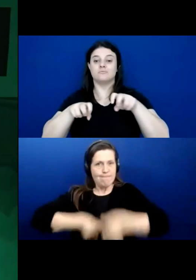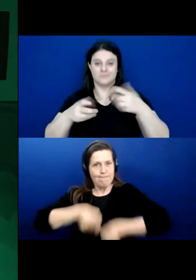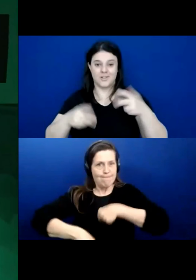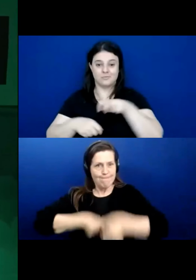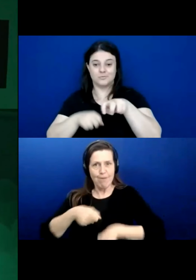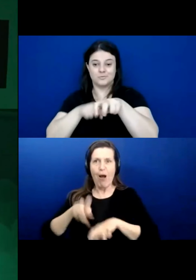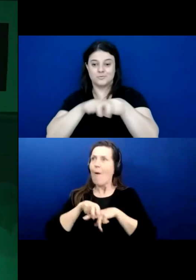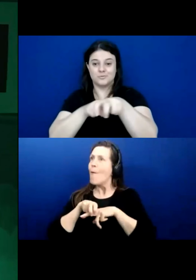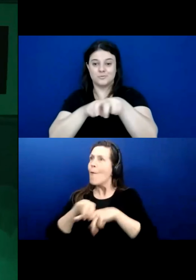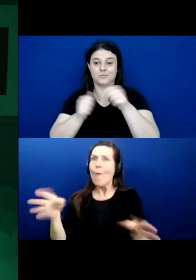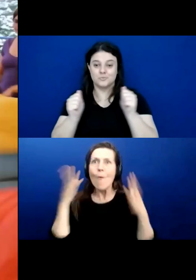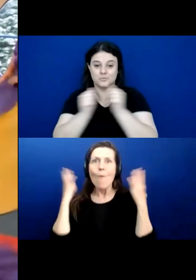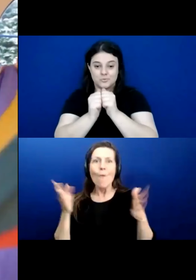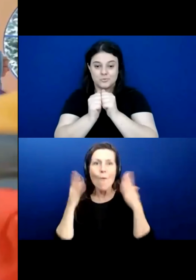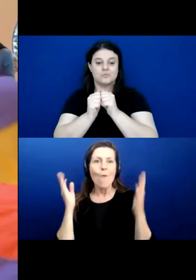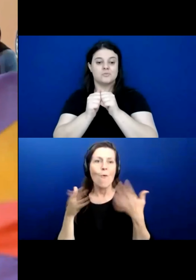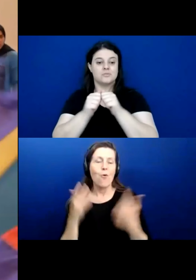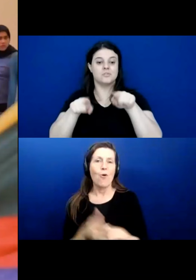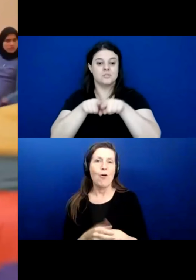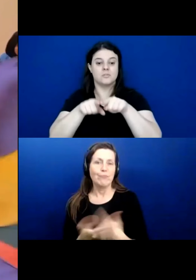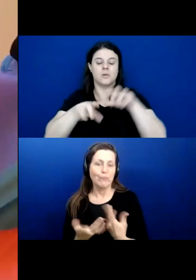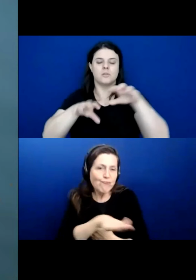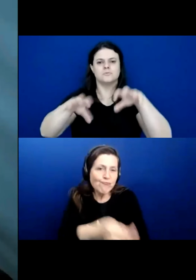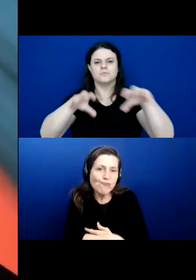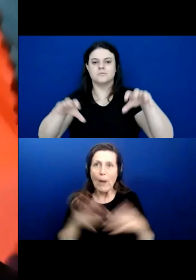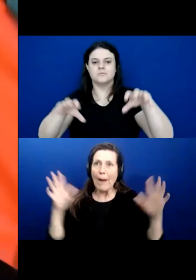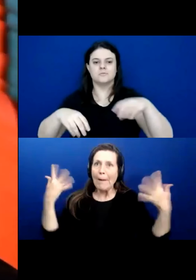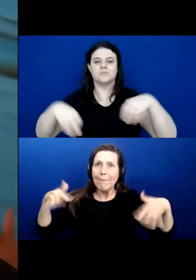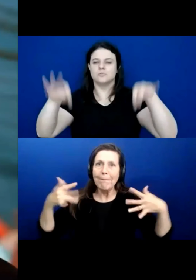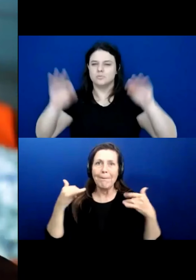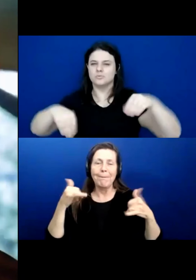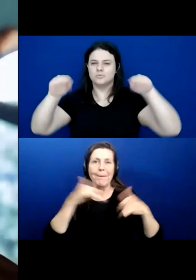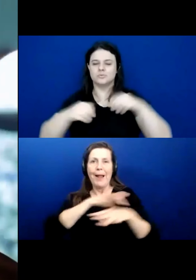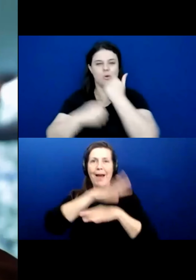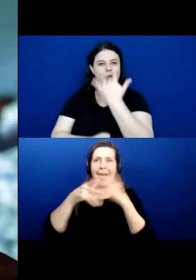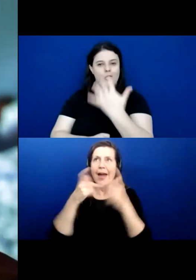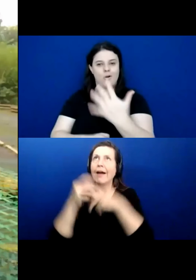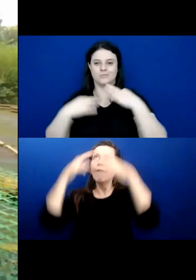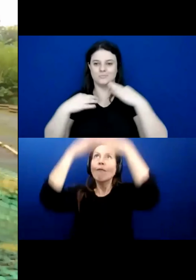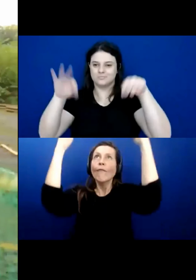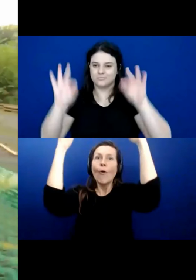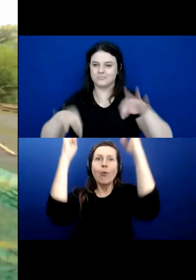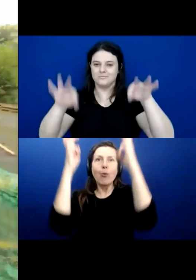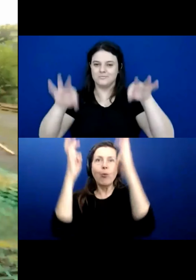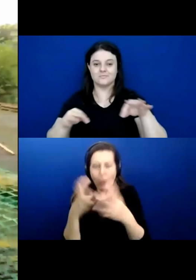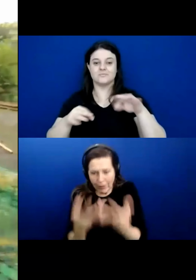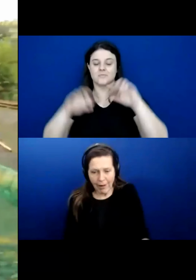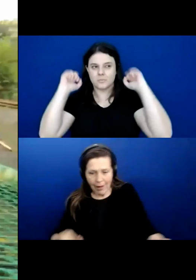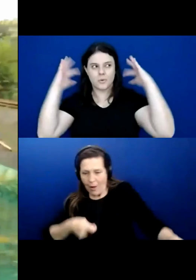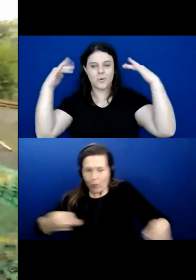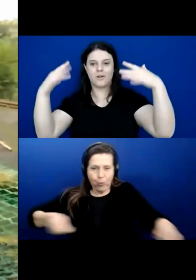toddler plays in a sensory ball pond. A girl laughs under a giant multicoloured parachute being wafted by the rest of the group.